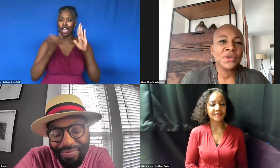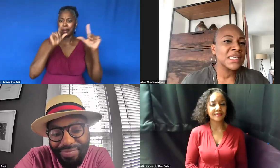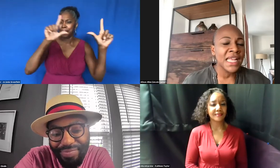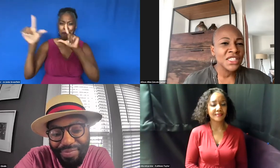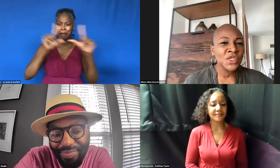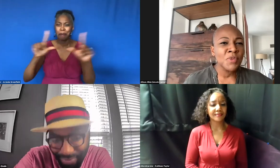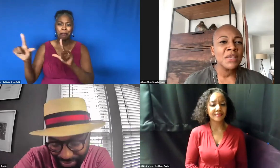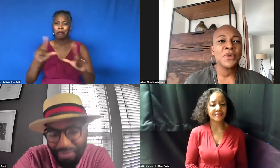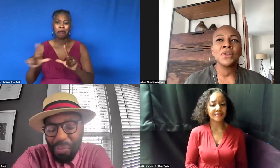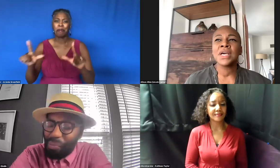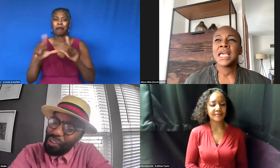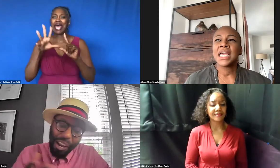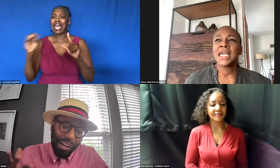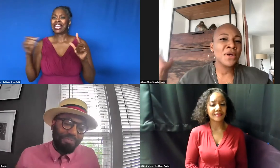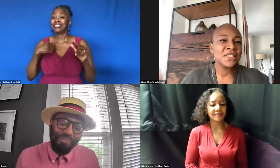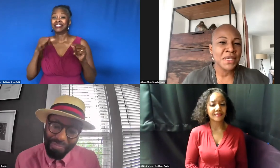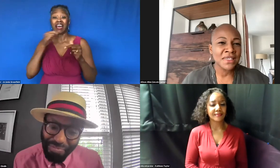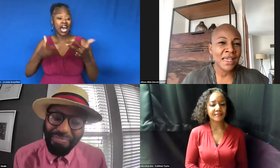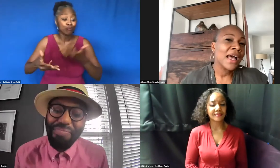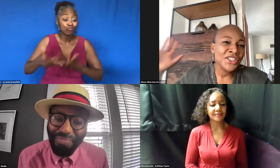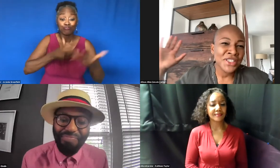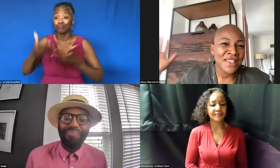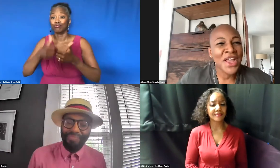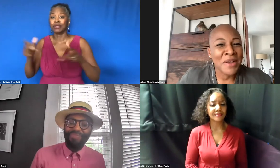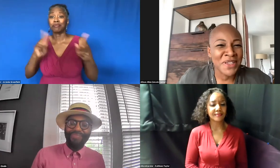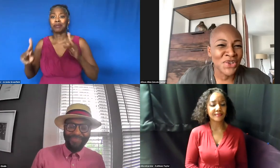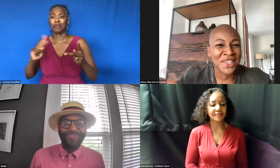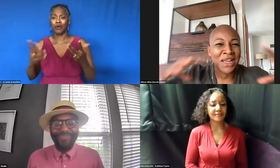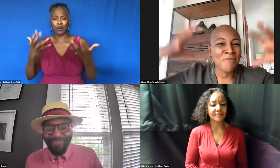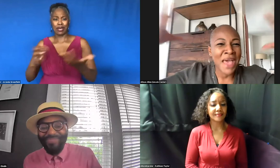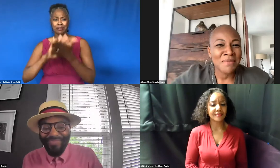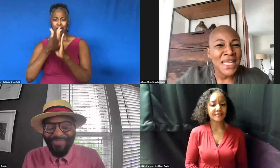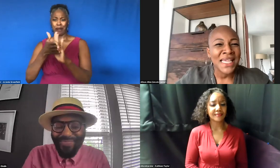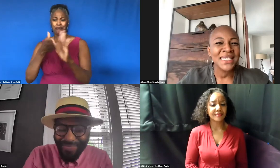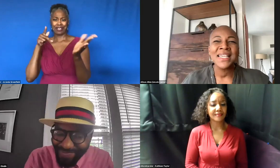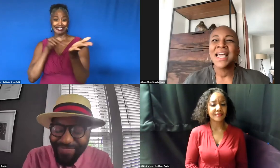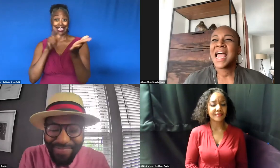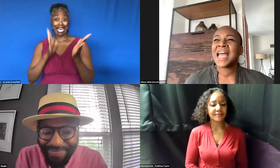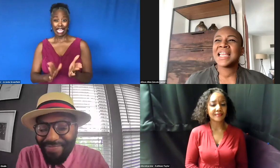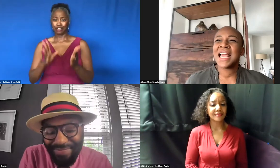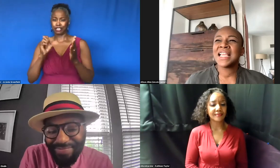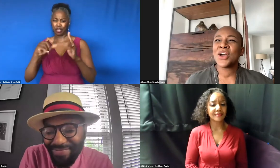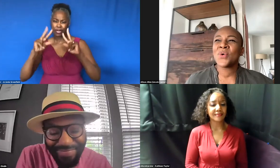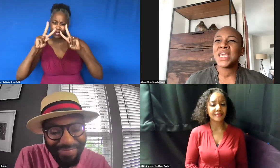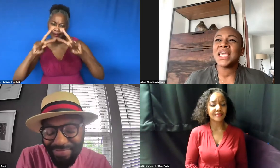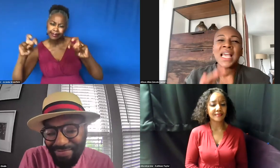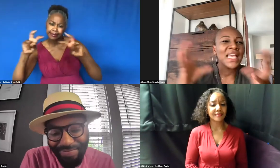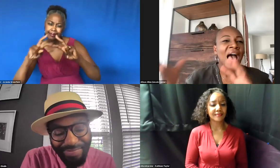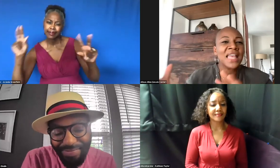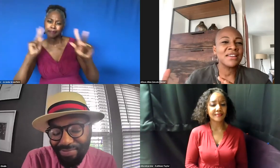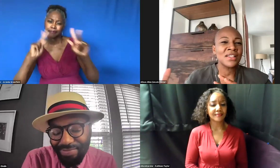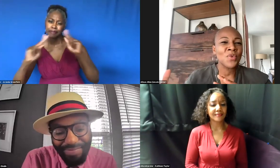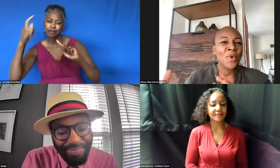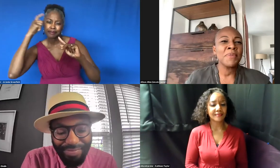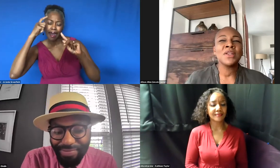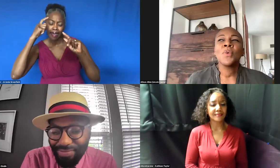missing social connections with people. He now wants to be a psychiatrist and therapist so he can unpack the mind. And, you know, he